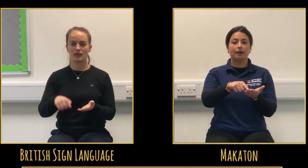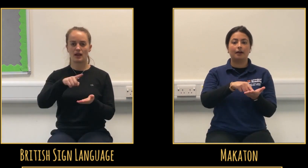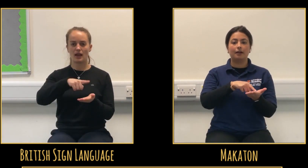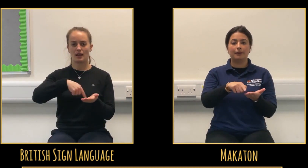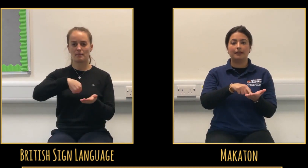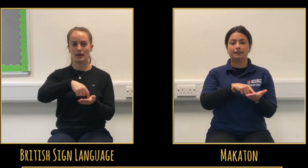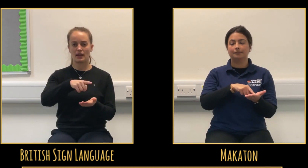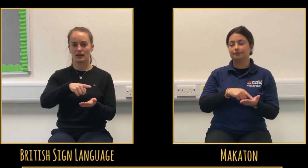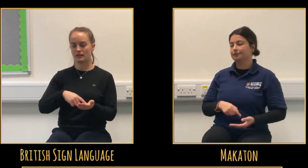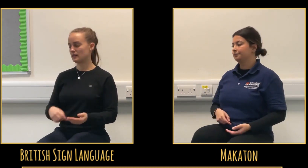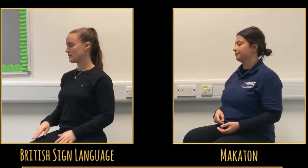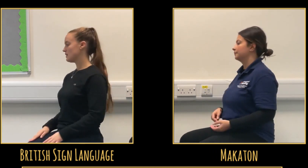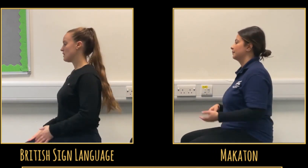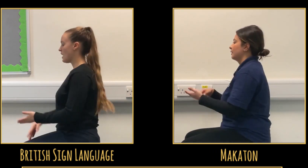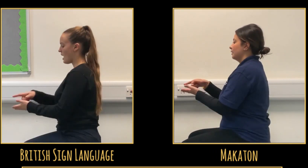iPad. iPad.